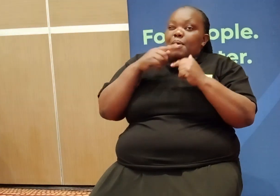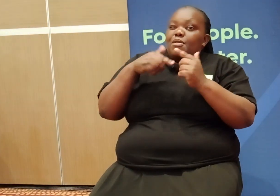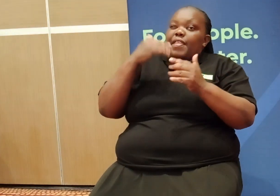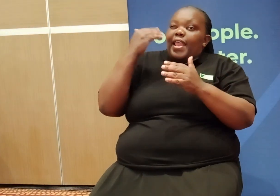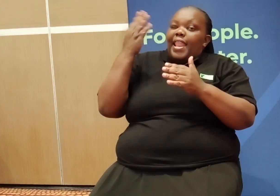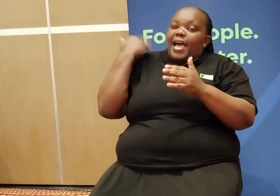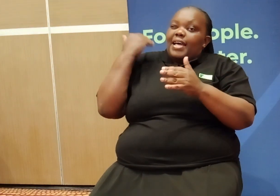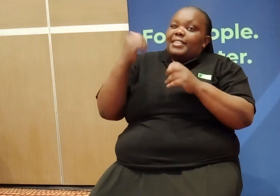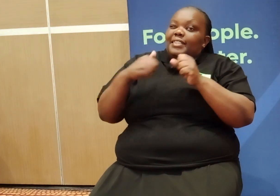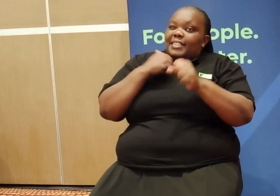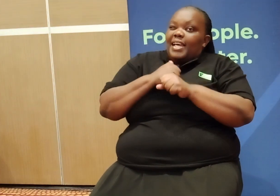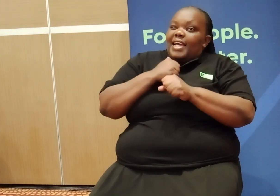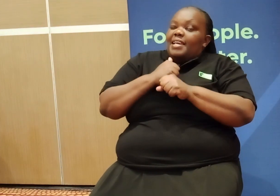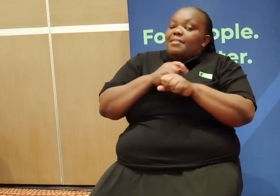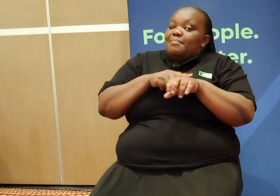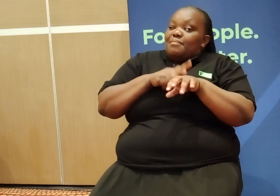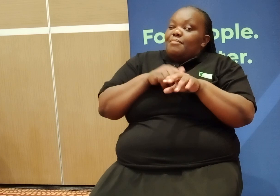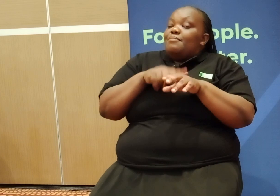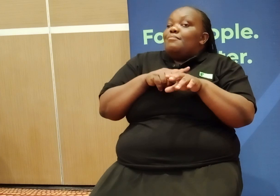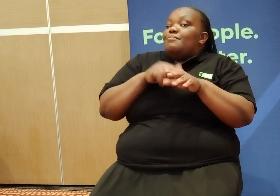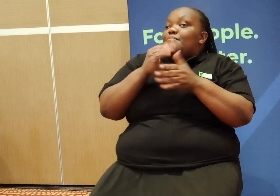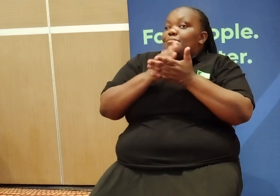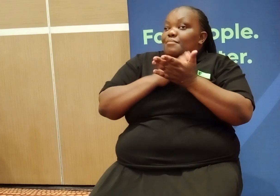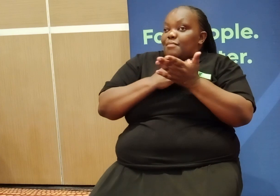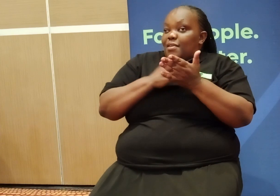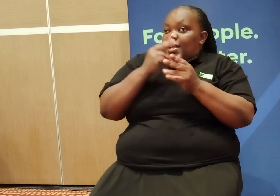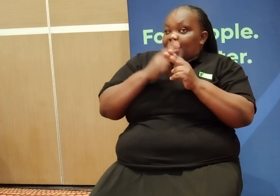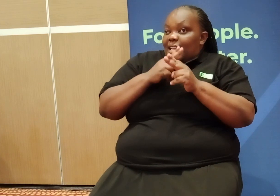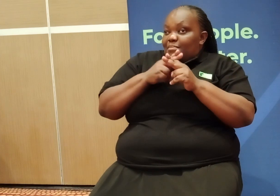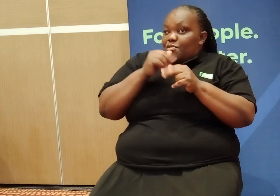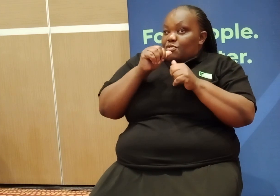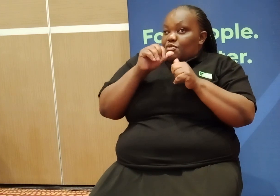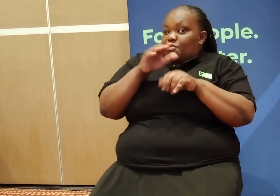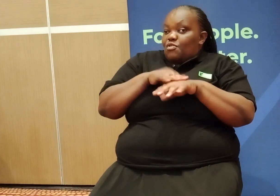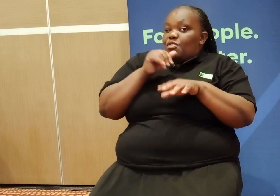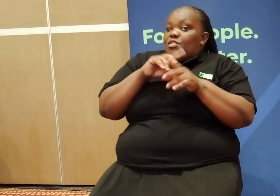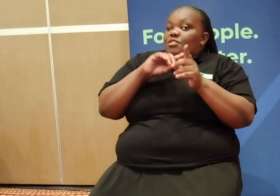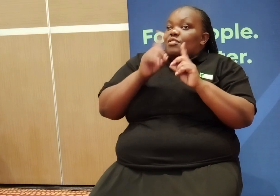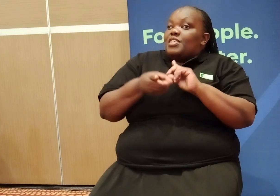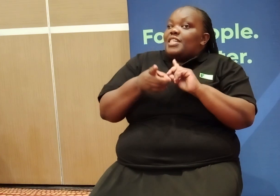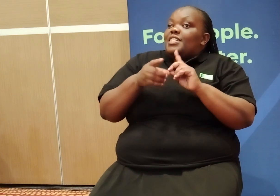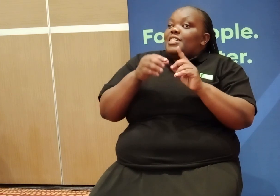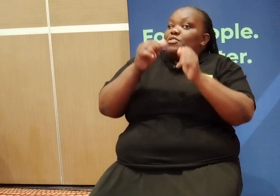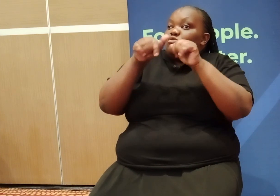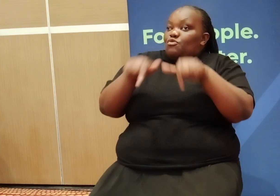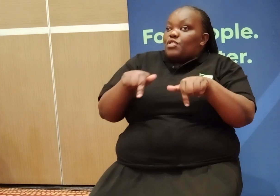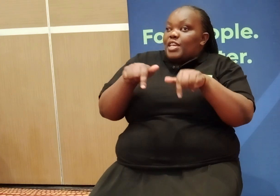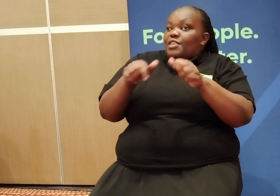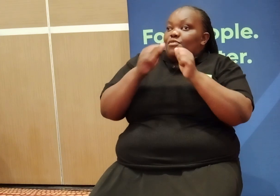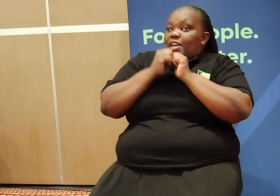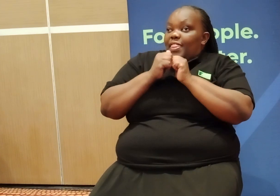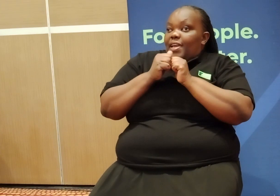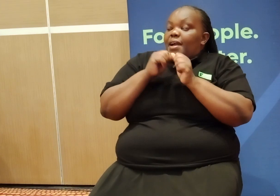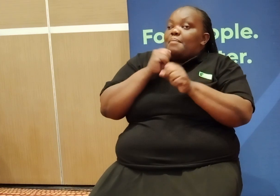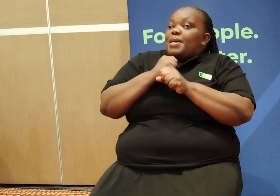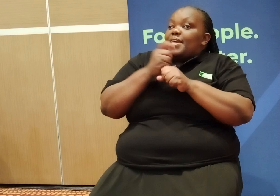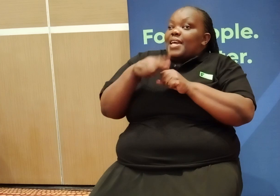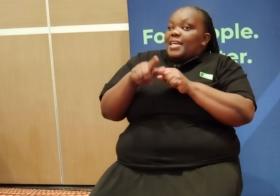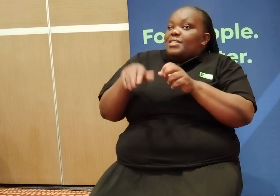in a similar kind of a forum, the name of which we are calling Transforming Today Together, that enables us to prudently